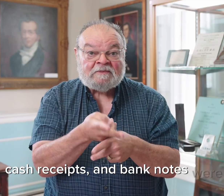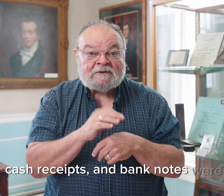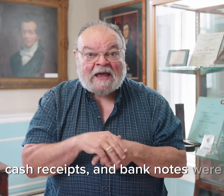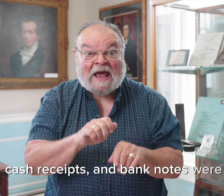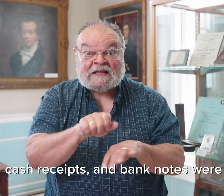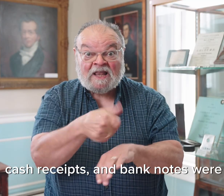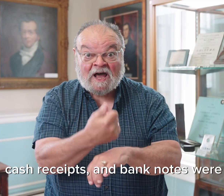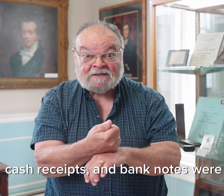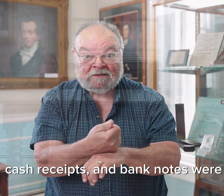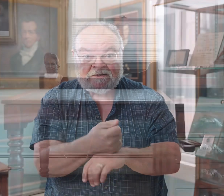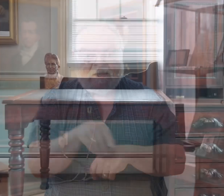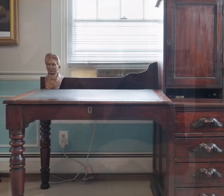were kept.